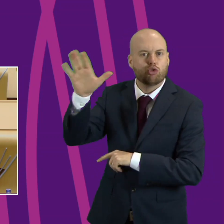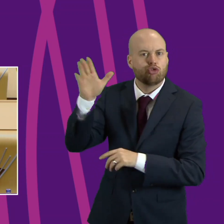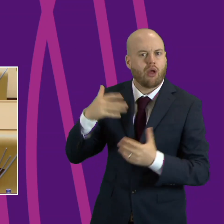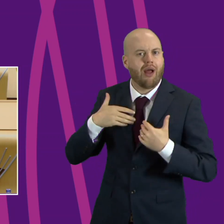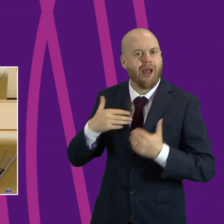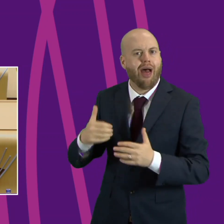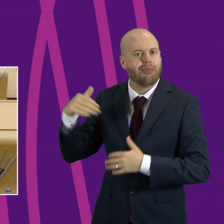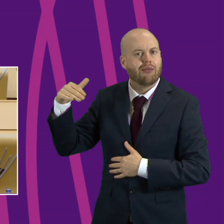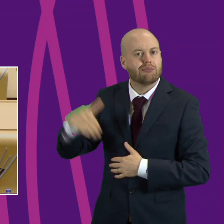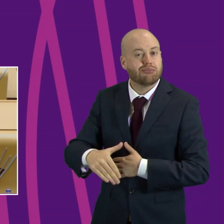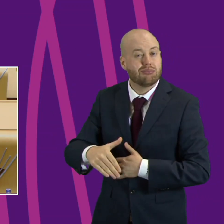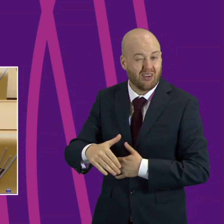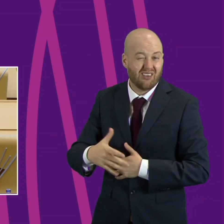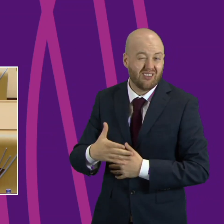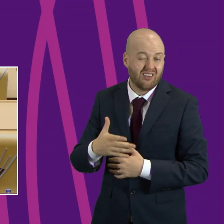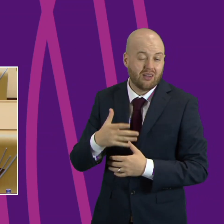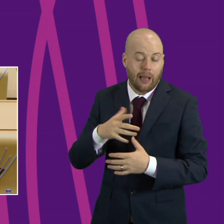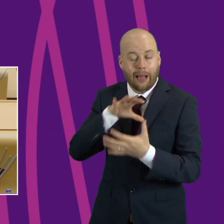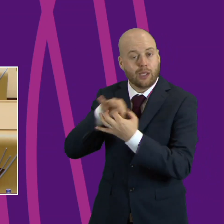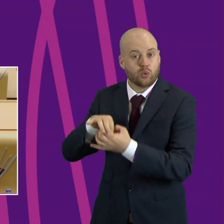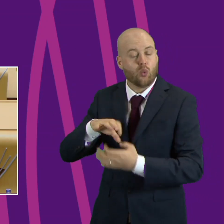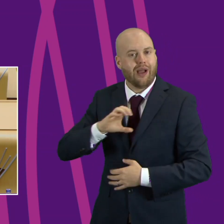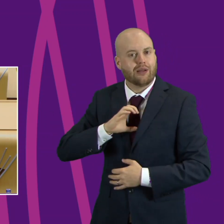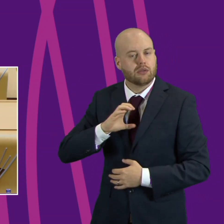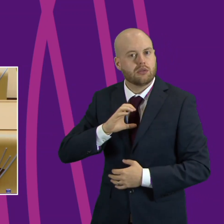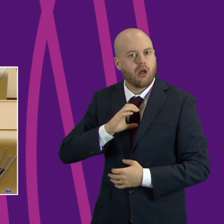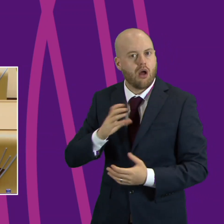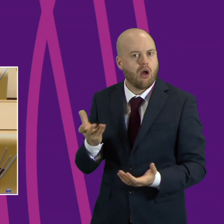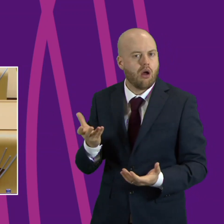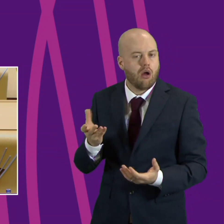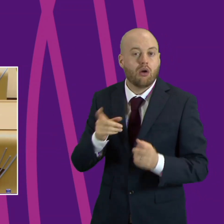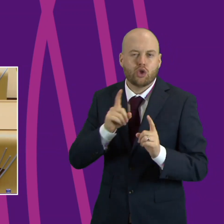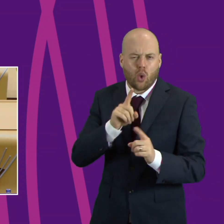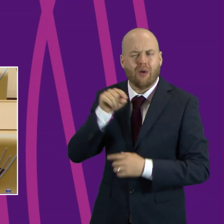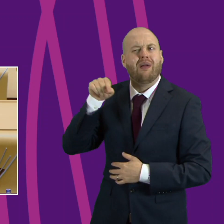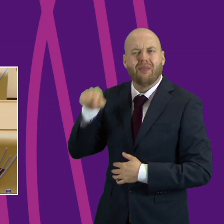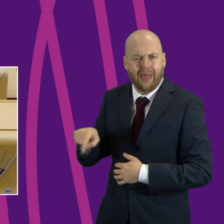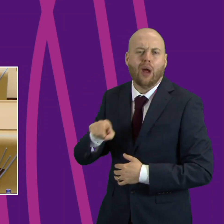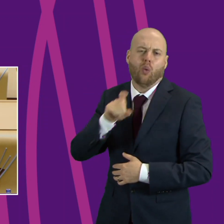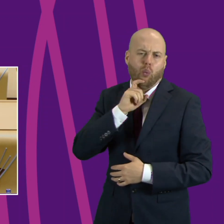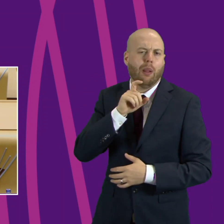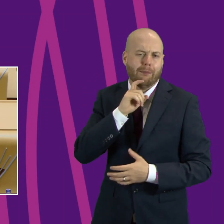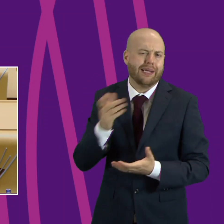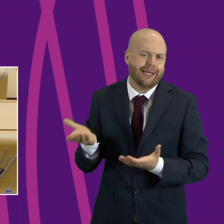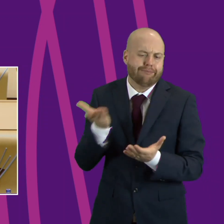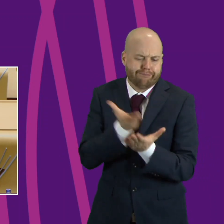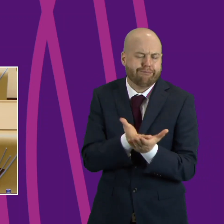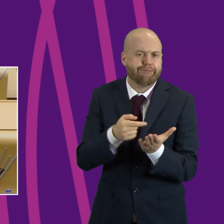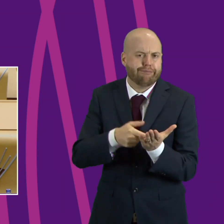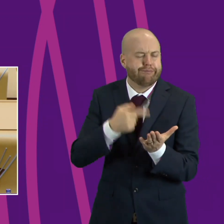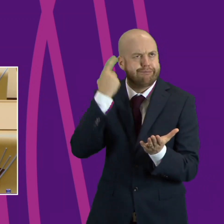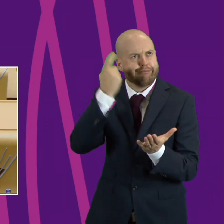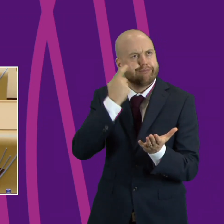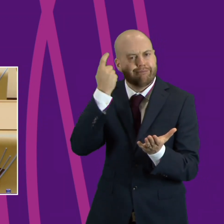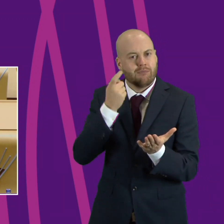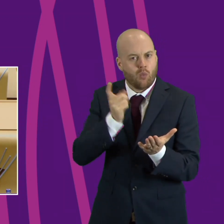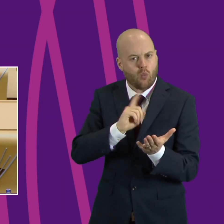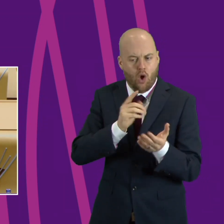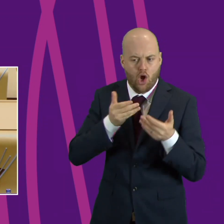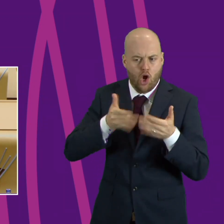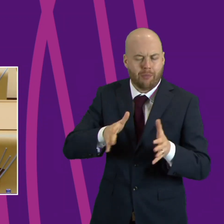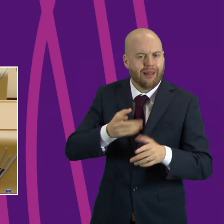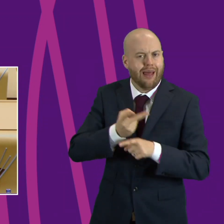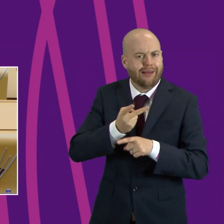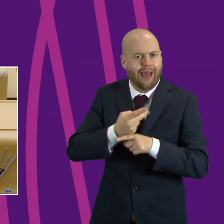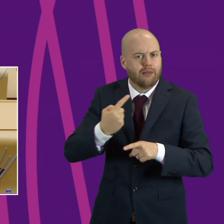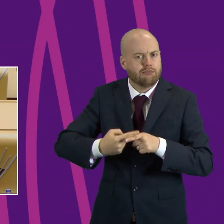in particular. So they will be factored into what we consider, and we'll have a